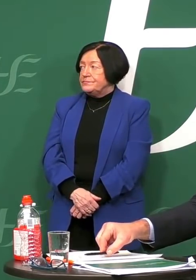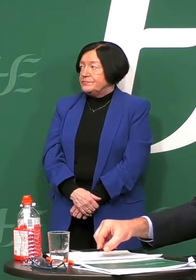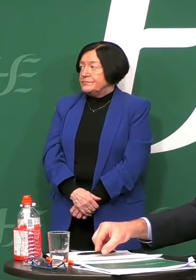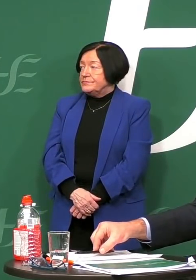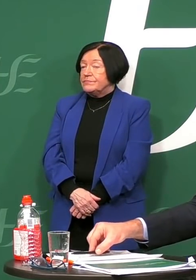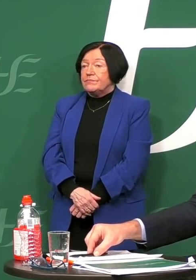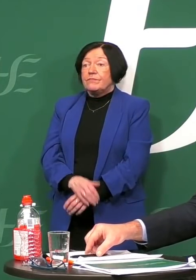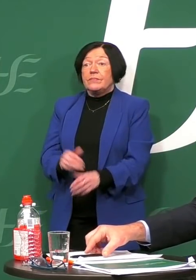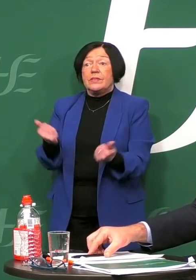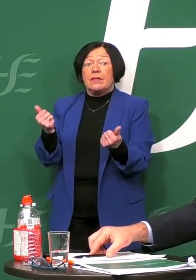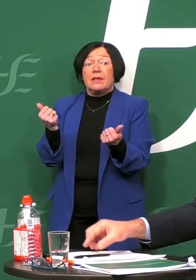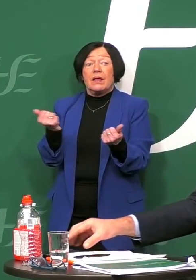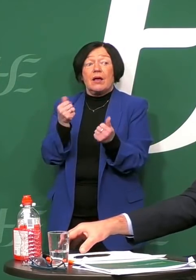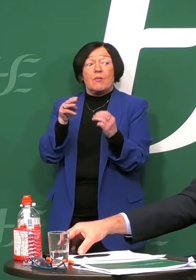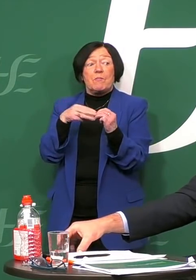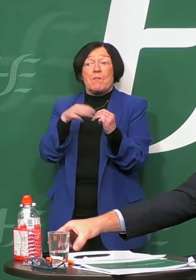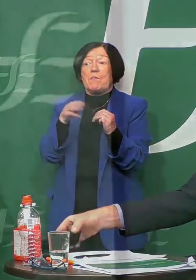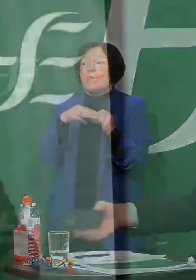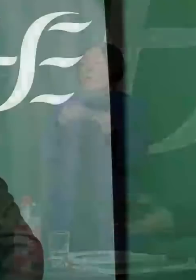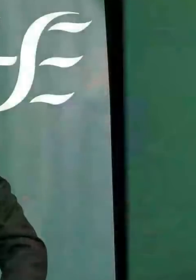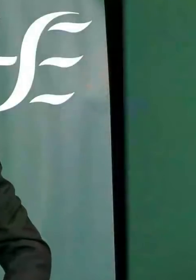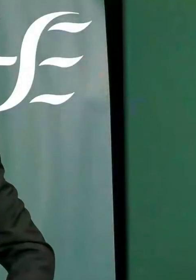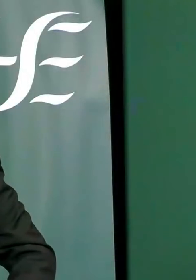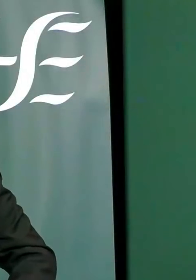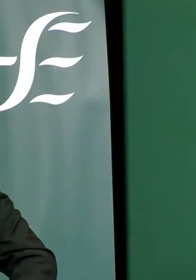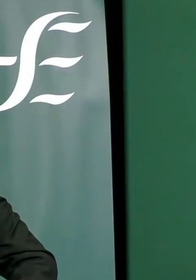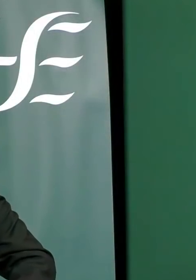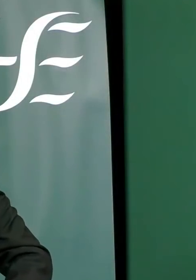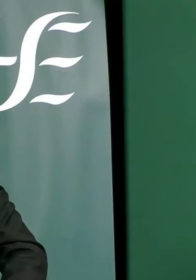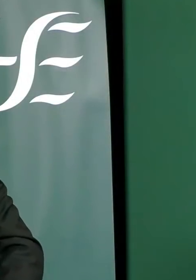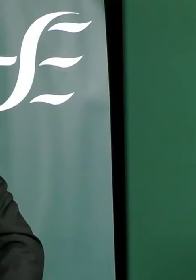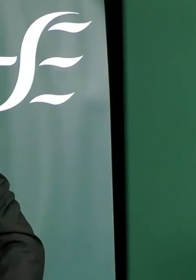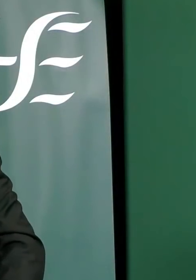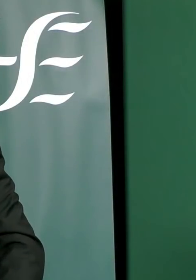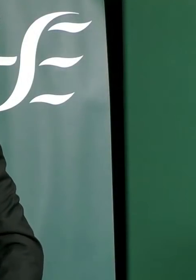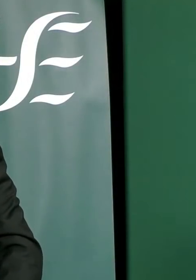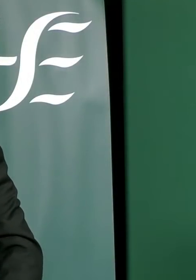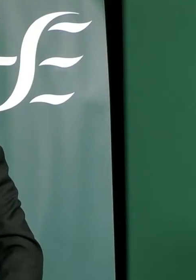How are we doing? Anyone else? No? Niamh, one more thing.